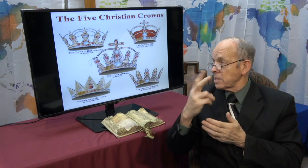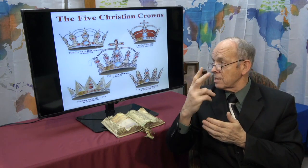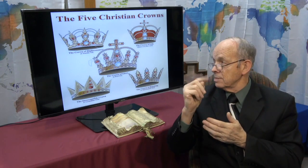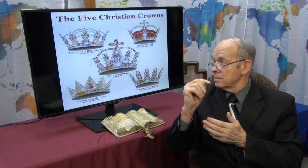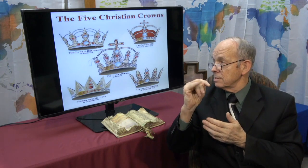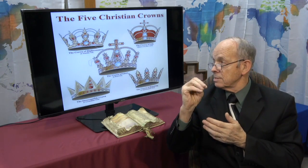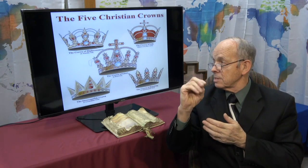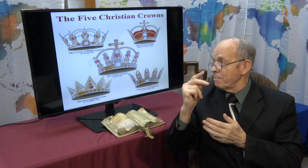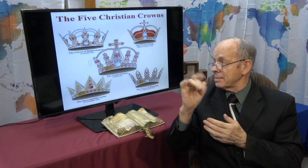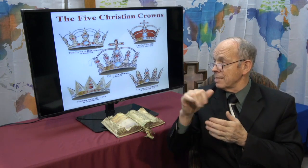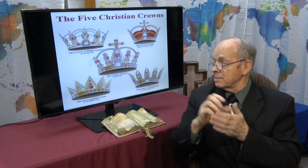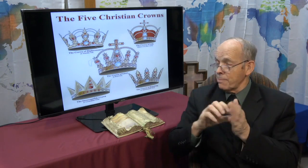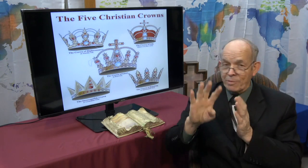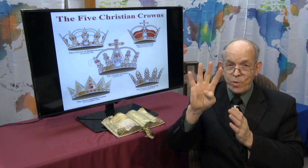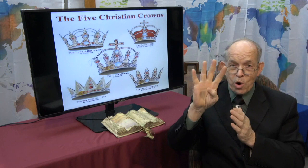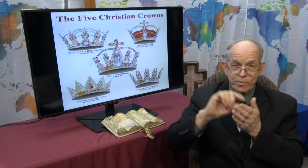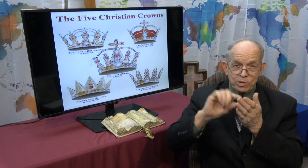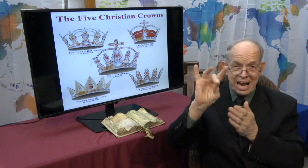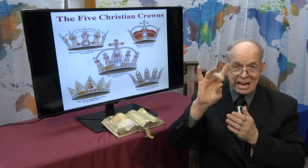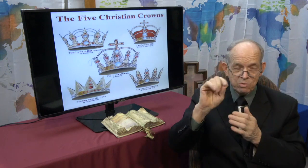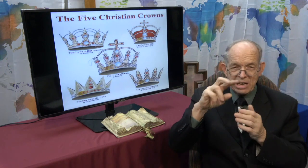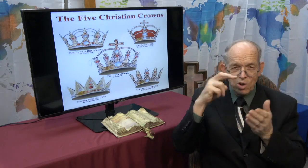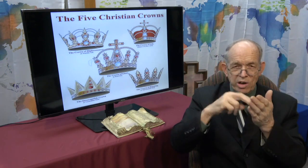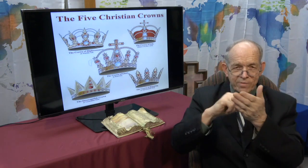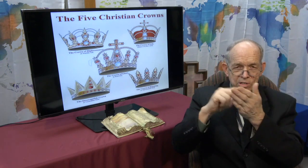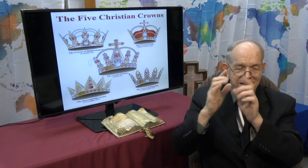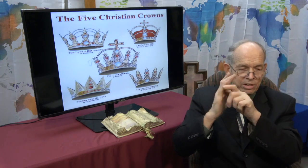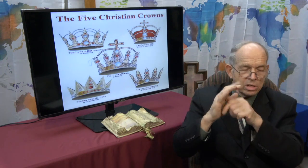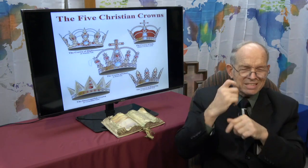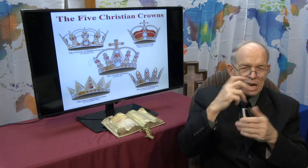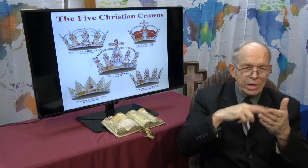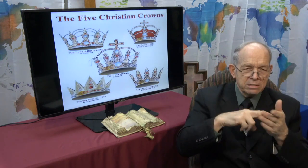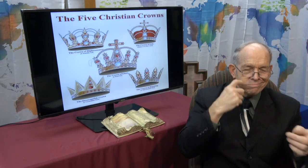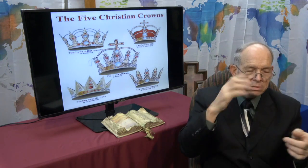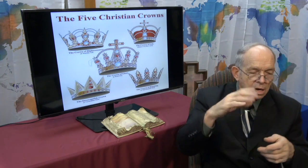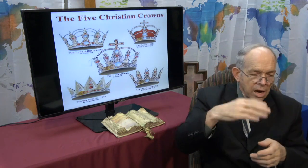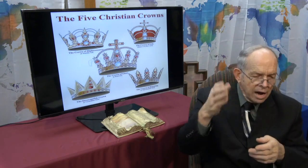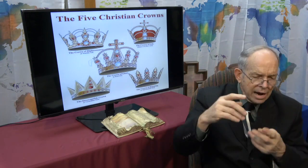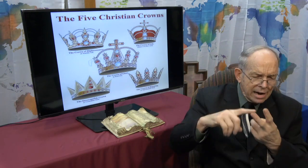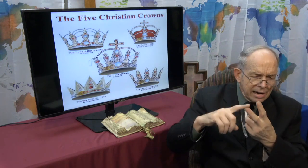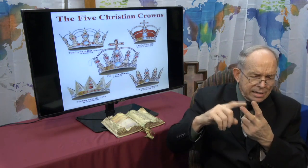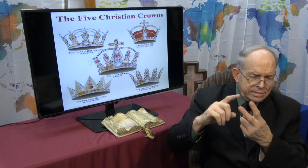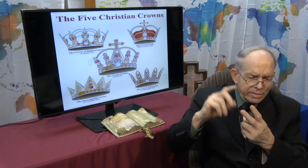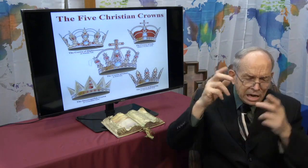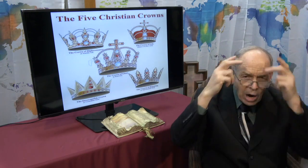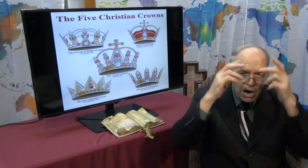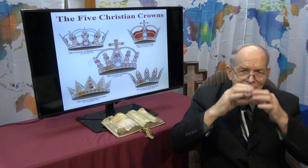Second Timothy chapter 4, verse 8, we can learn first, ladies, Harry. And the choir of